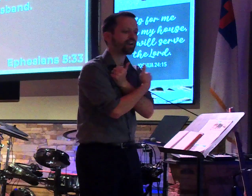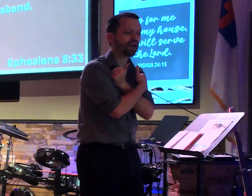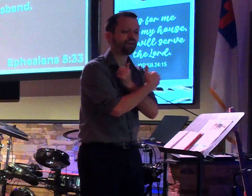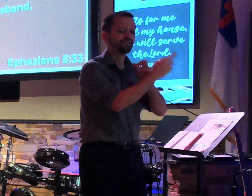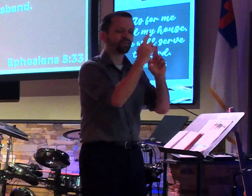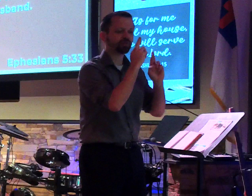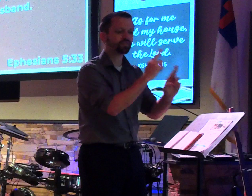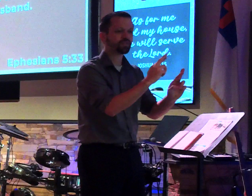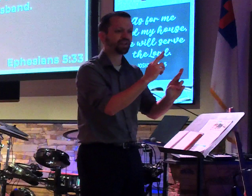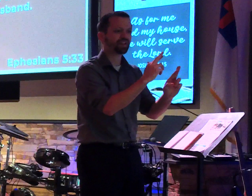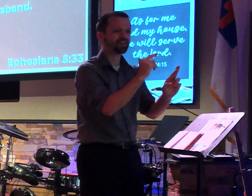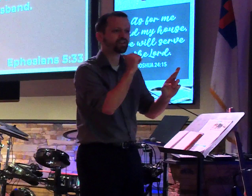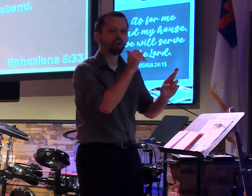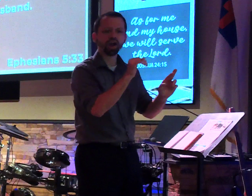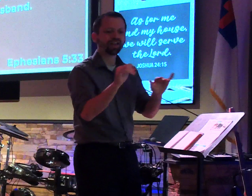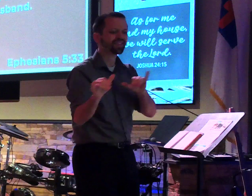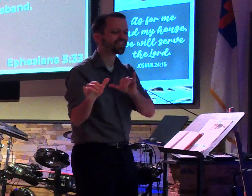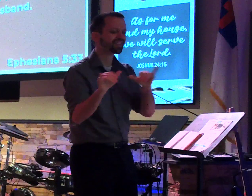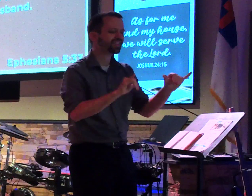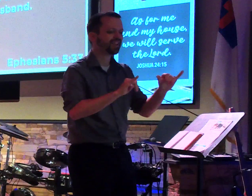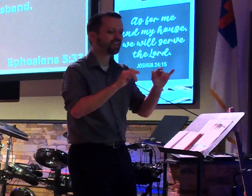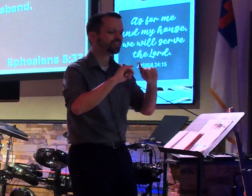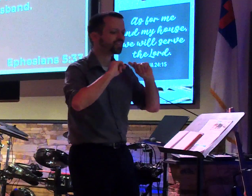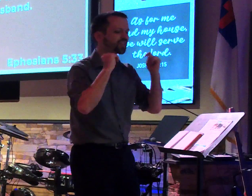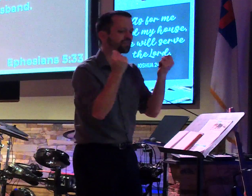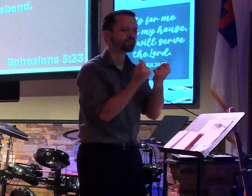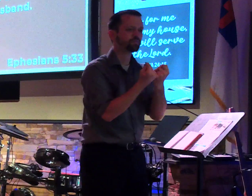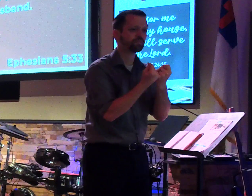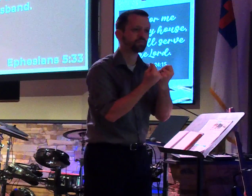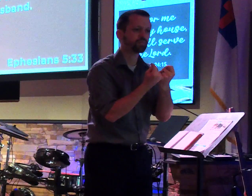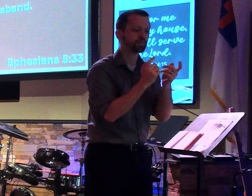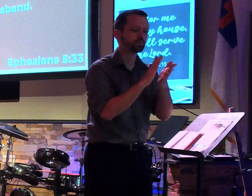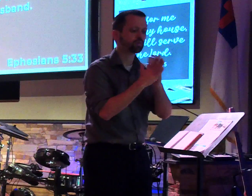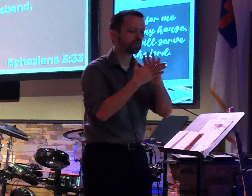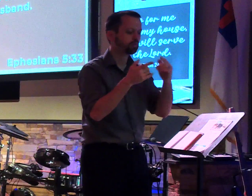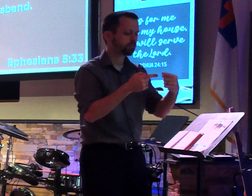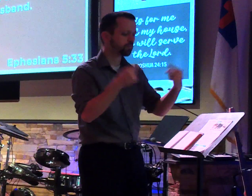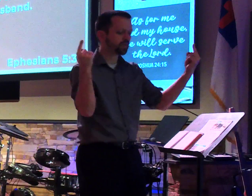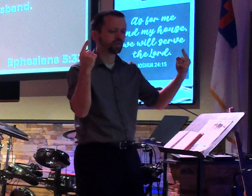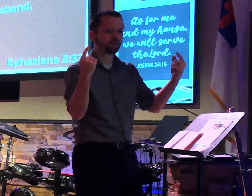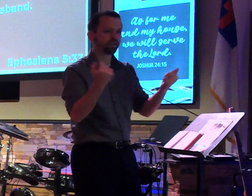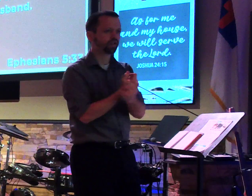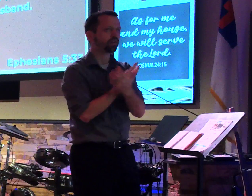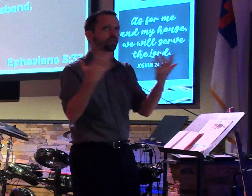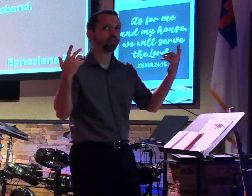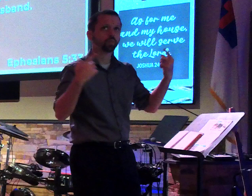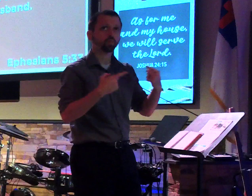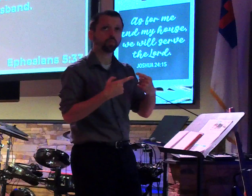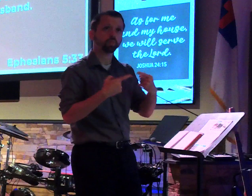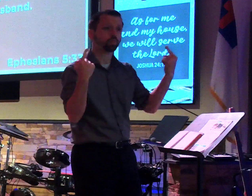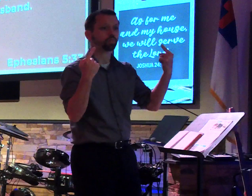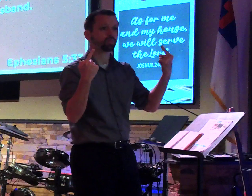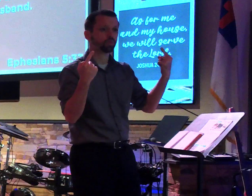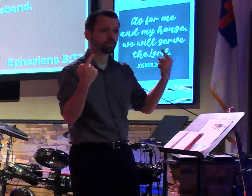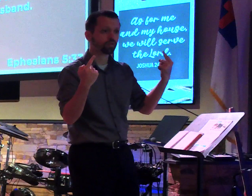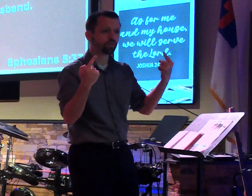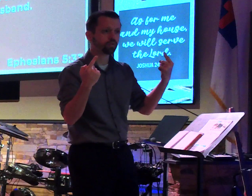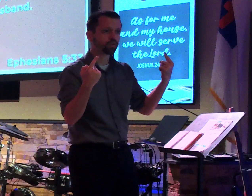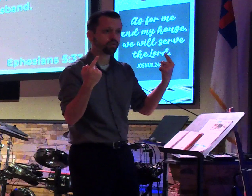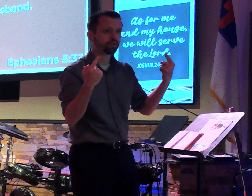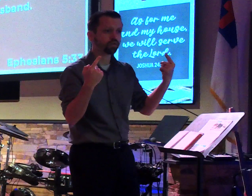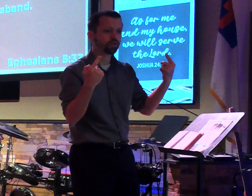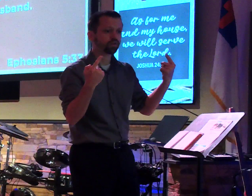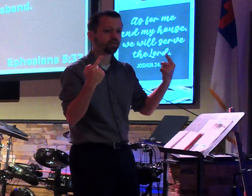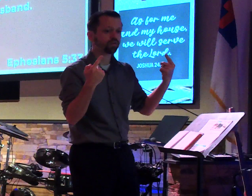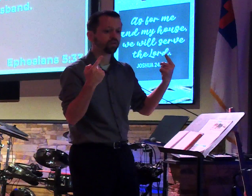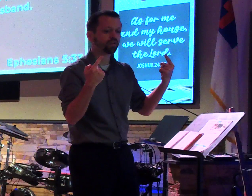on the same team. You're not on the same page. And it becomes adversarial. Everything's adversarial. Instead of realizing, no, this is